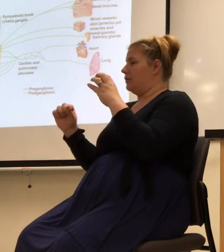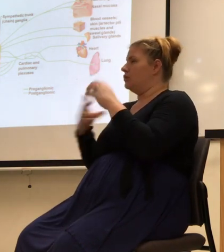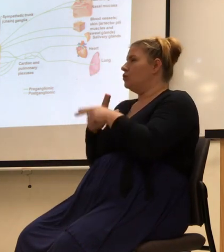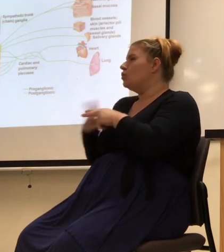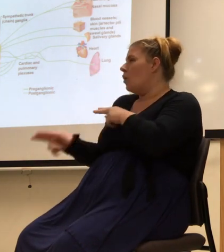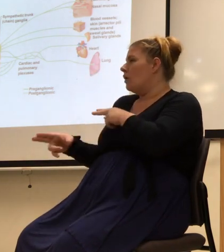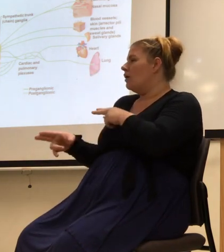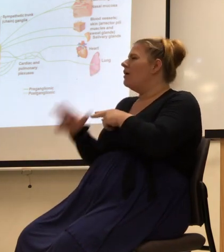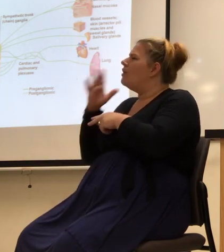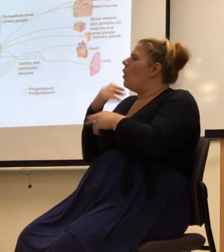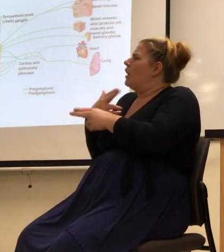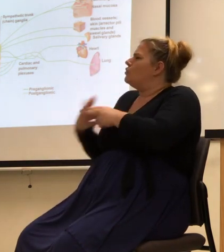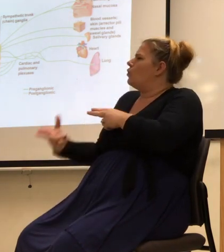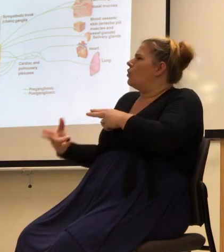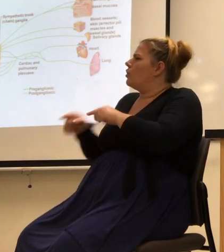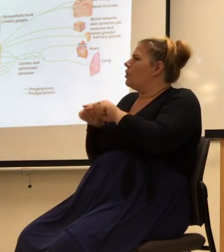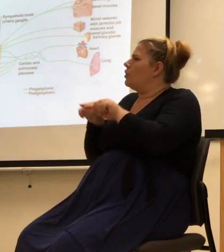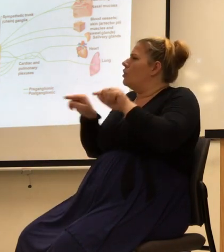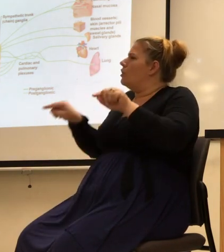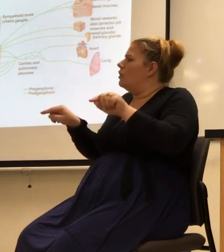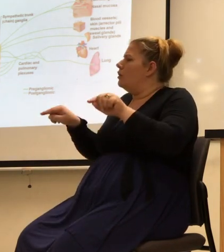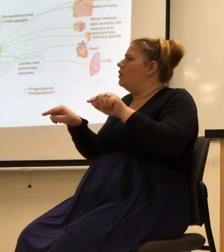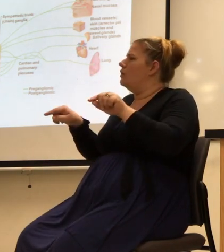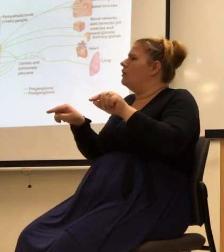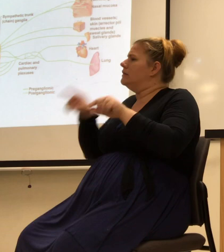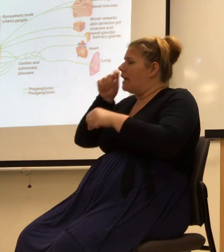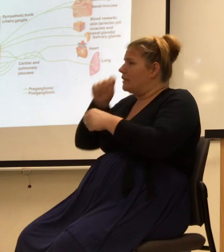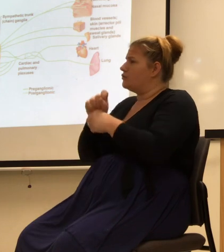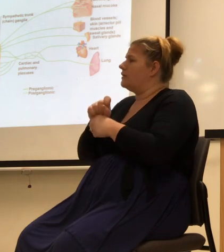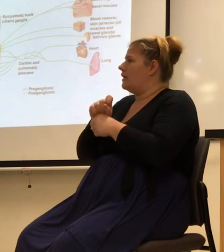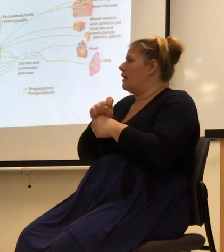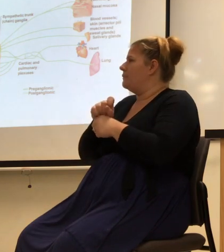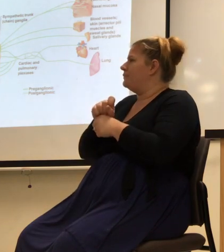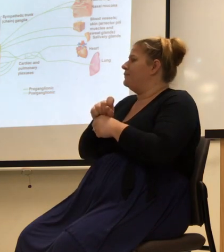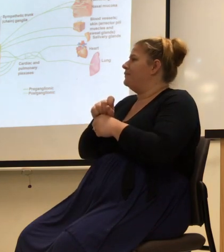The reason why it's shorter is it actually,